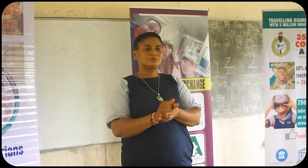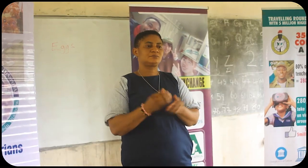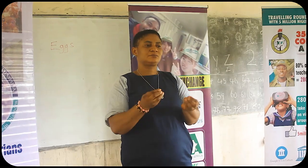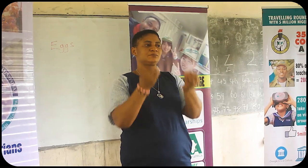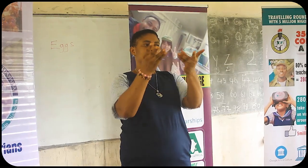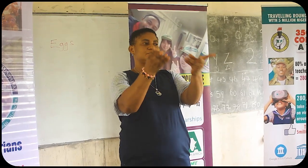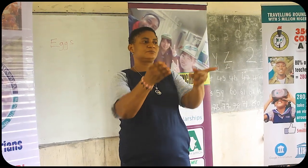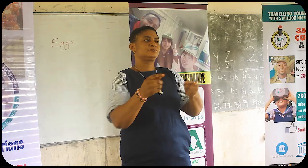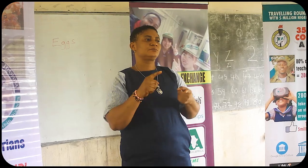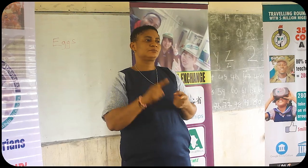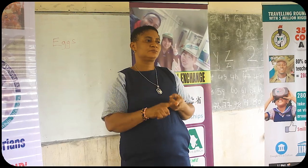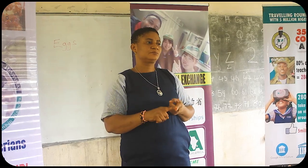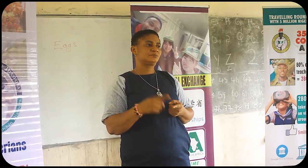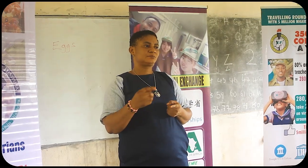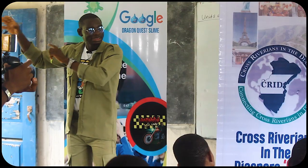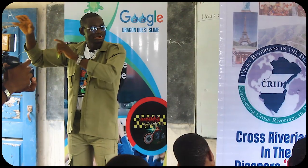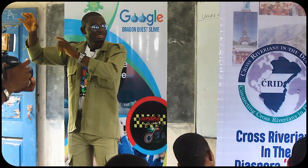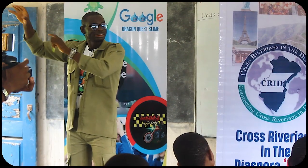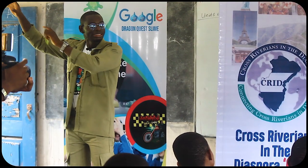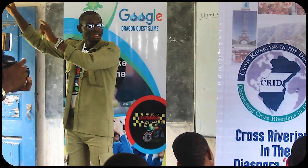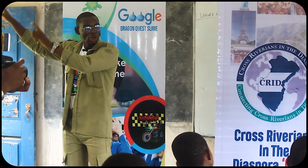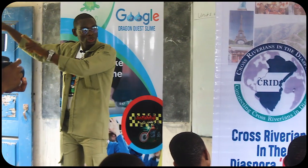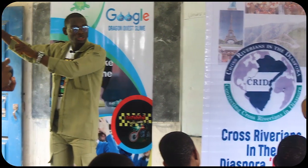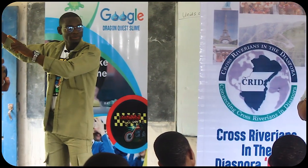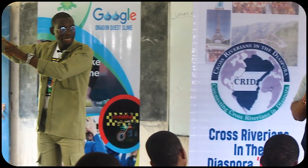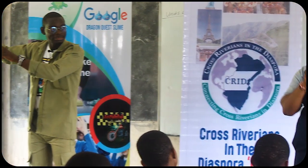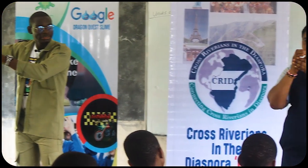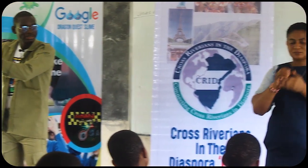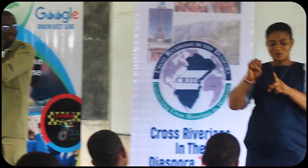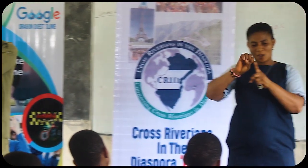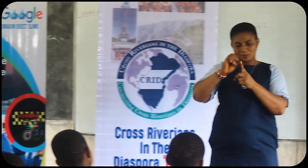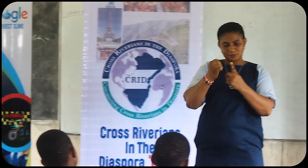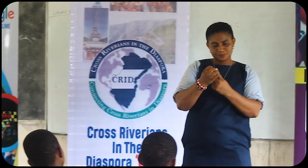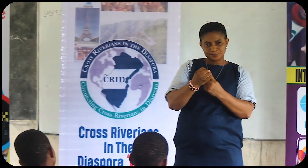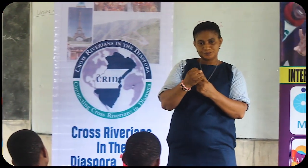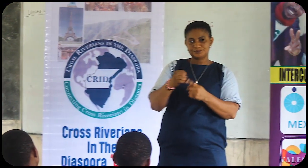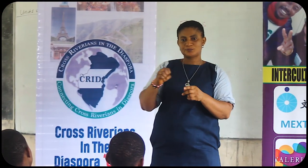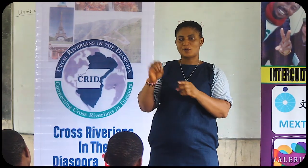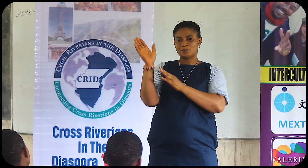to the fauna, the ecology of plants.